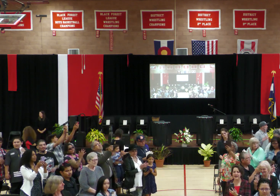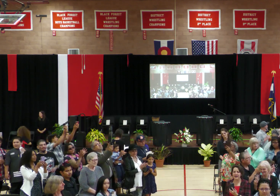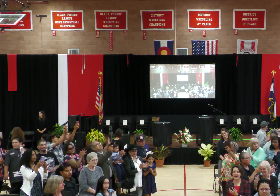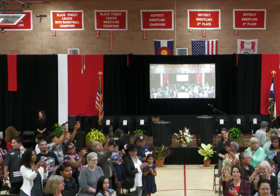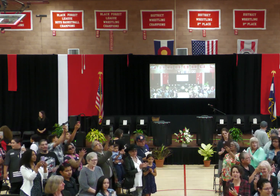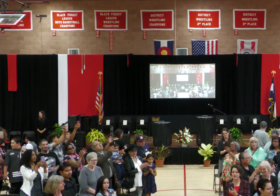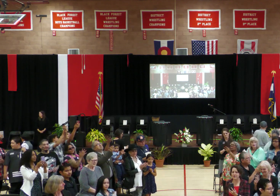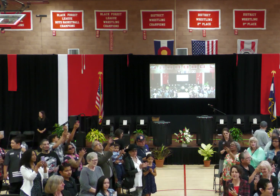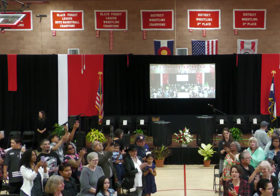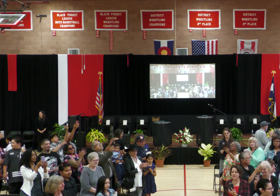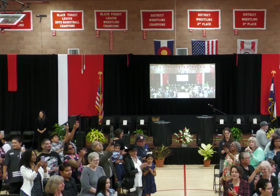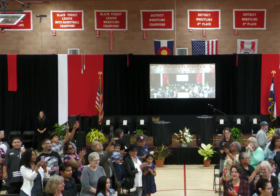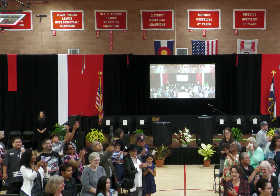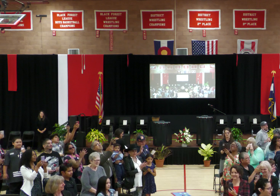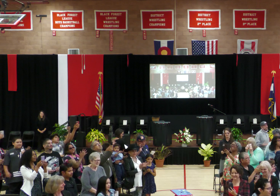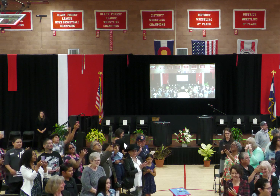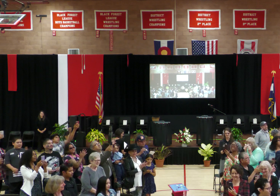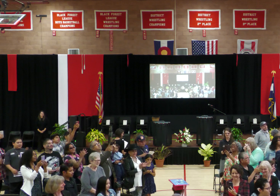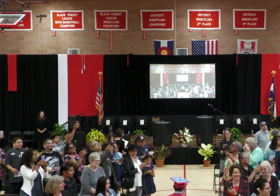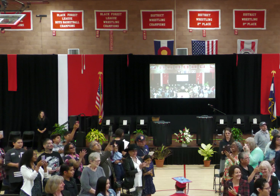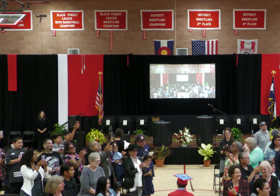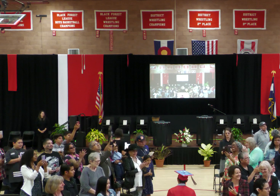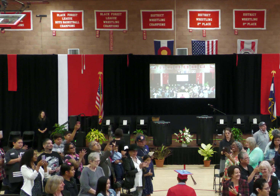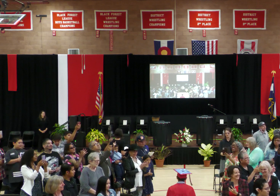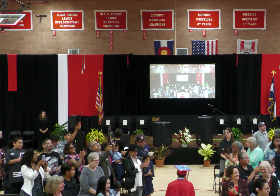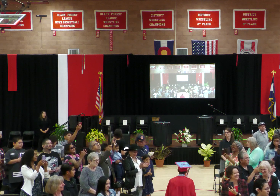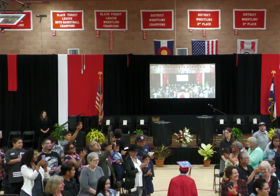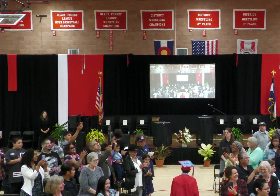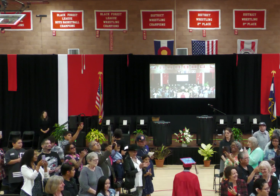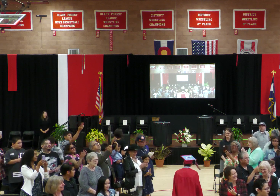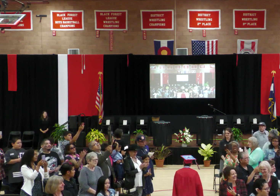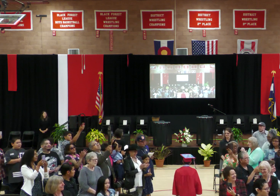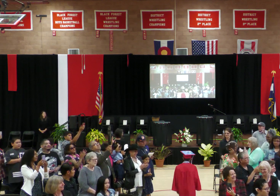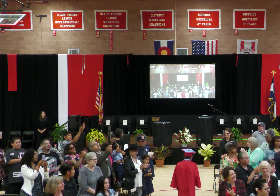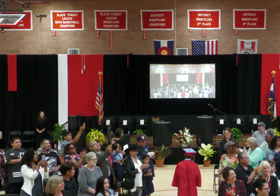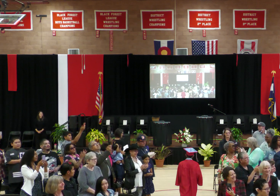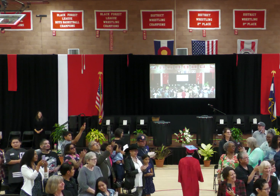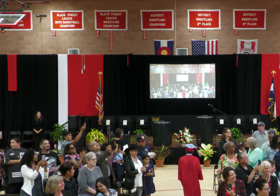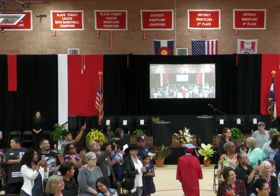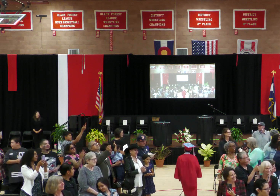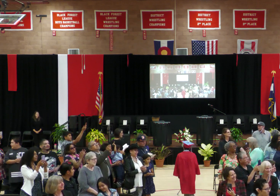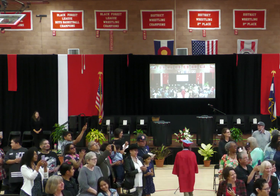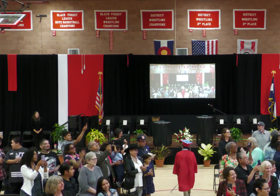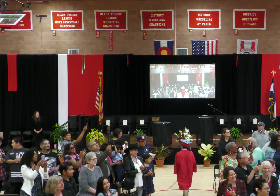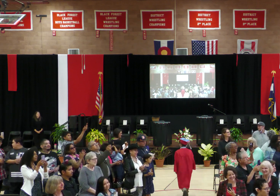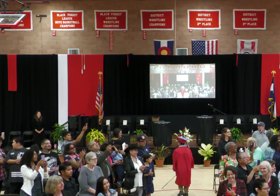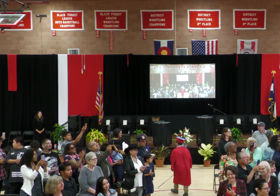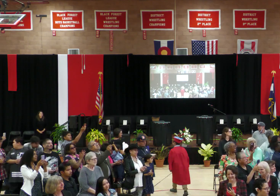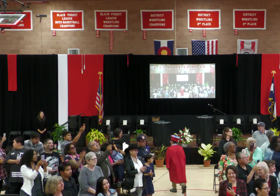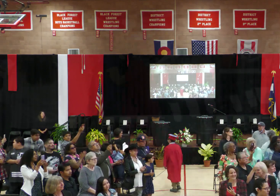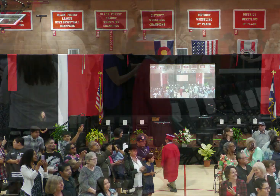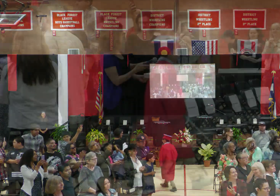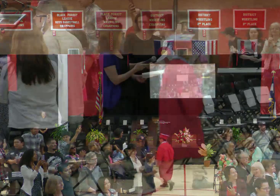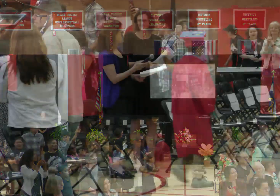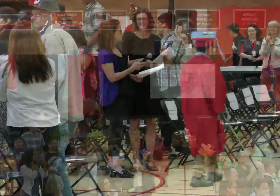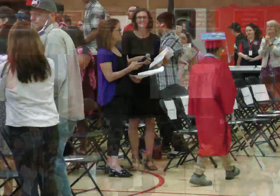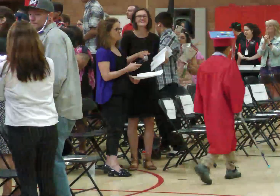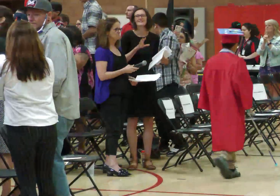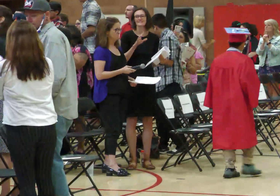Jamie is walking to his seat at the front row in front of the stage. Isaac Chandler touches the bulldog and